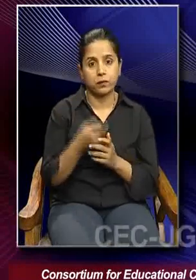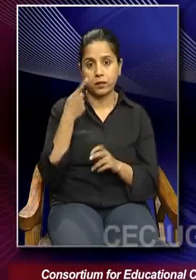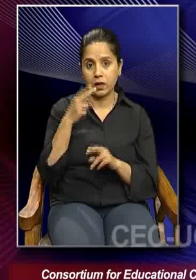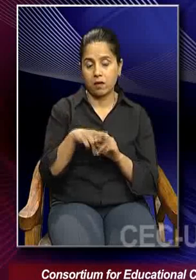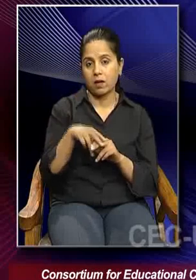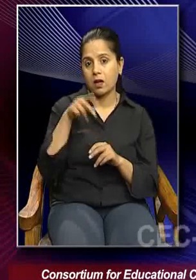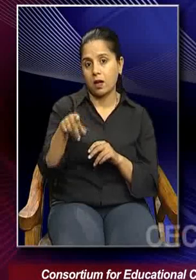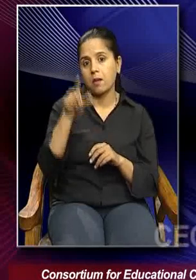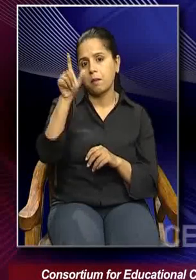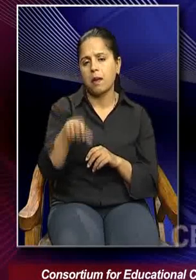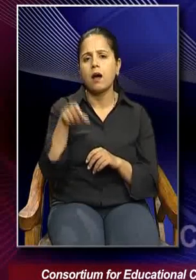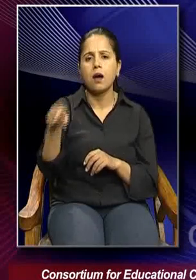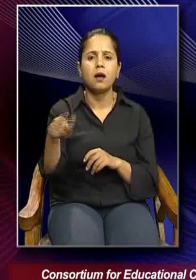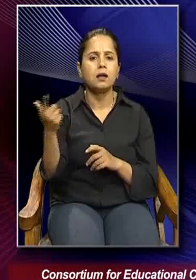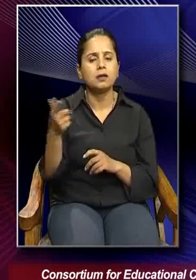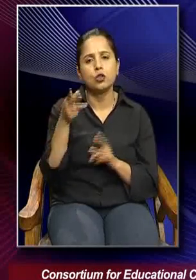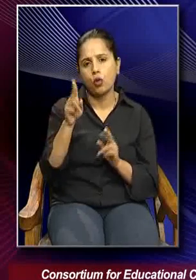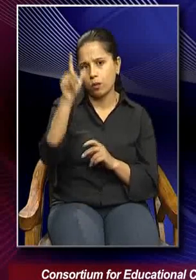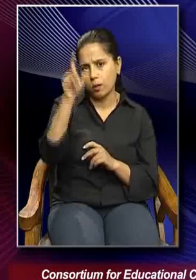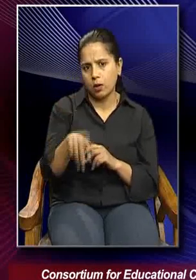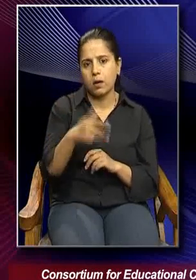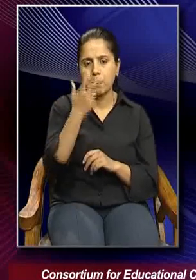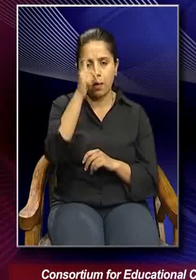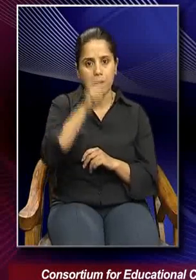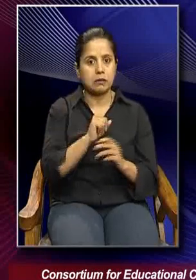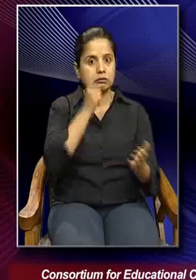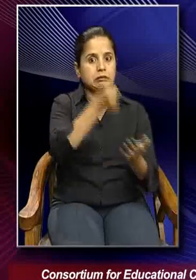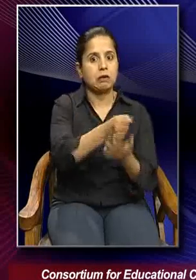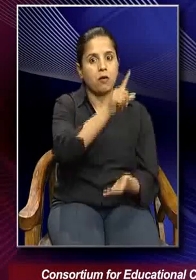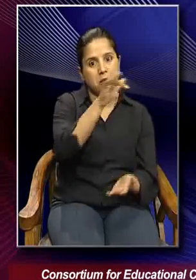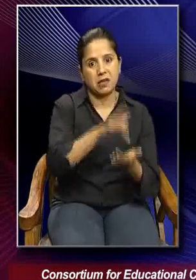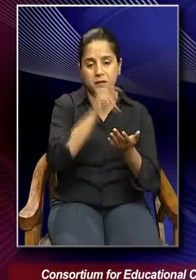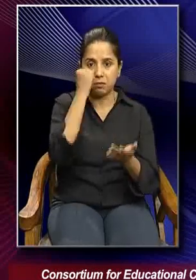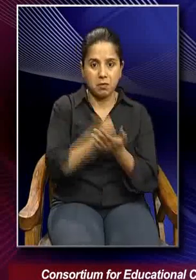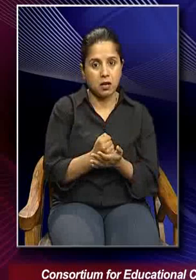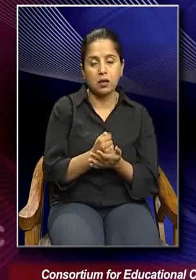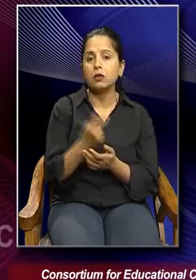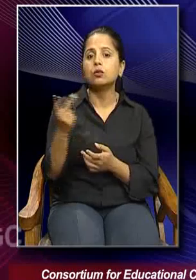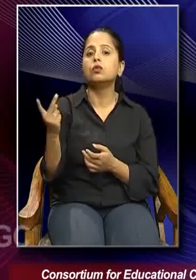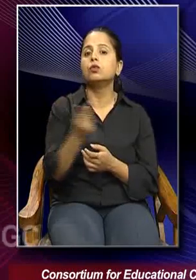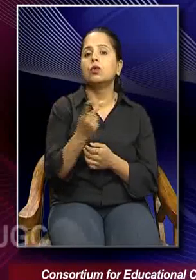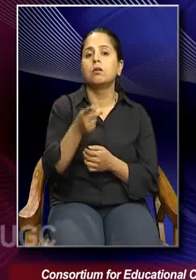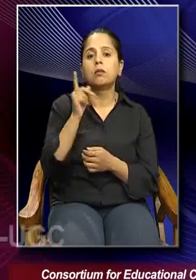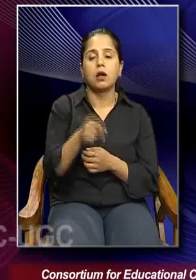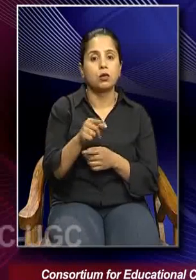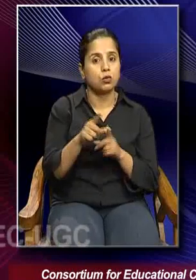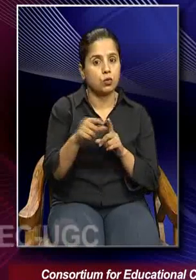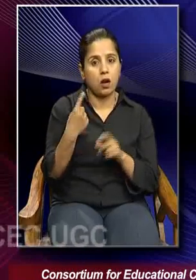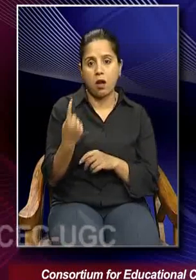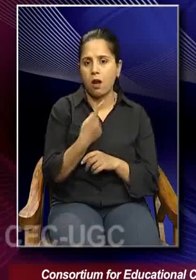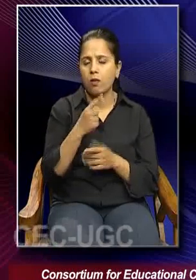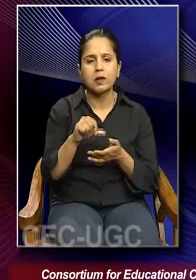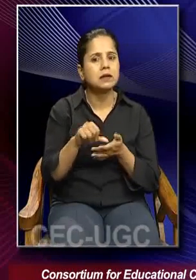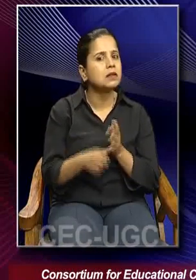lame man and blind man, they have to reach a destination, they wouldn't be able to do that alone